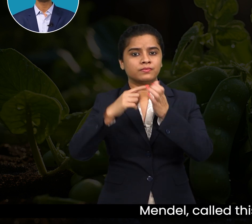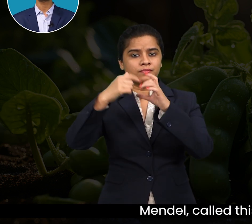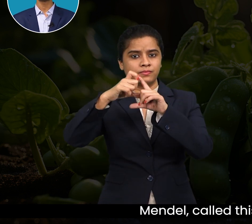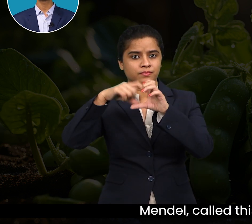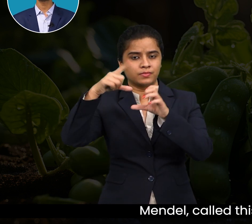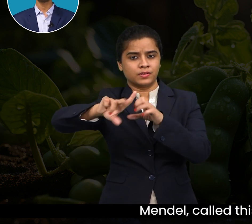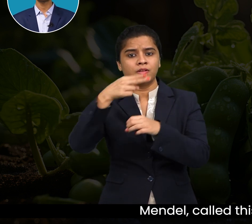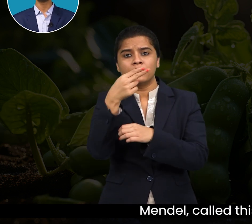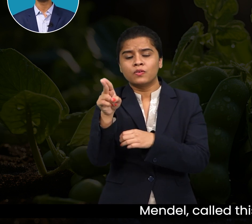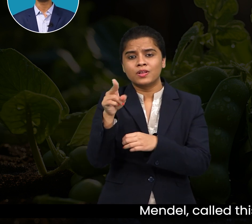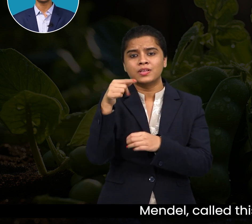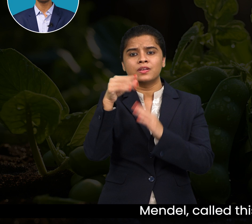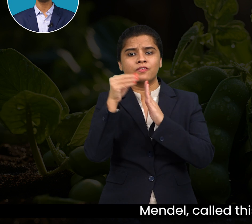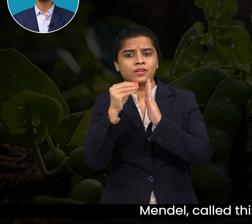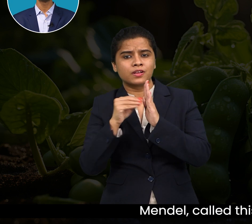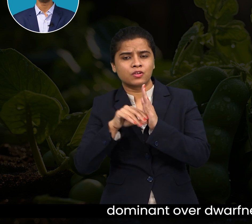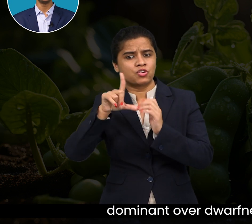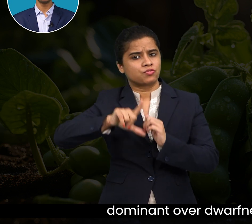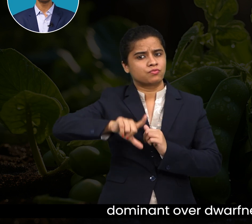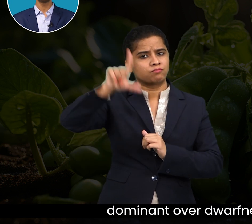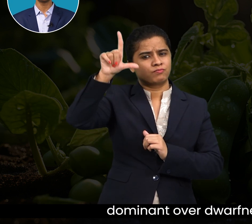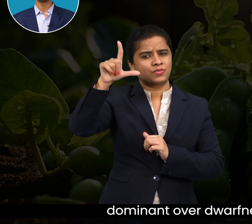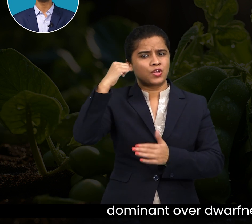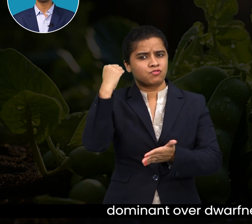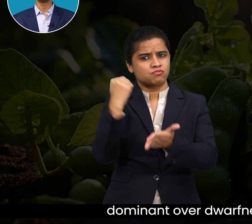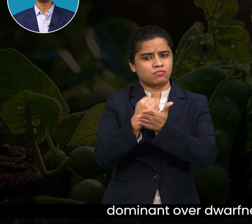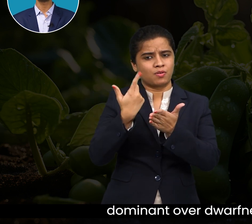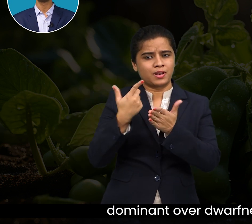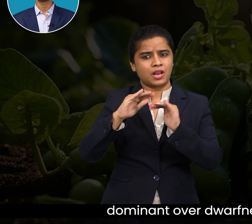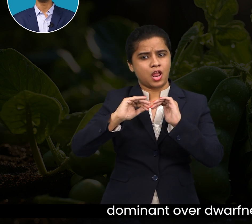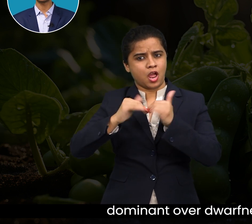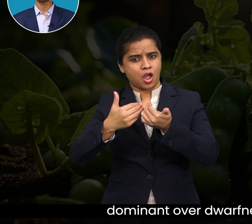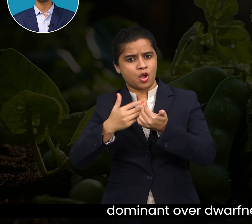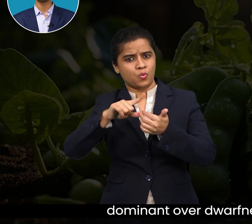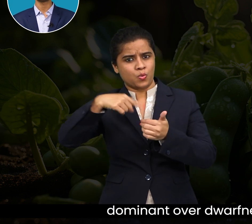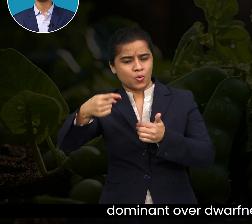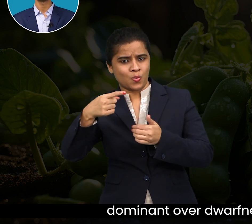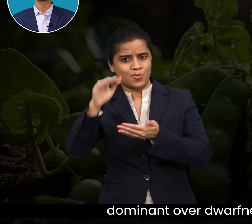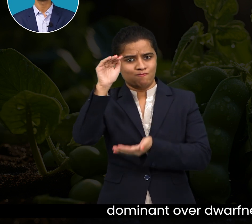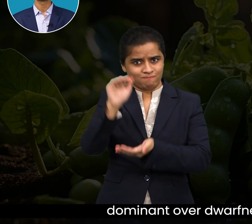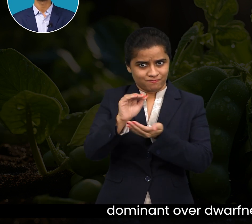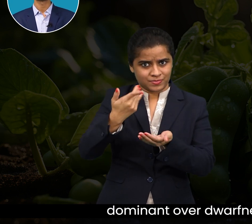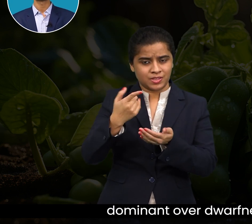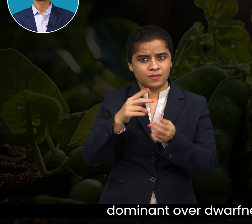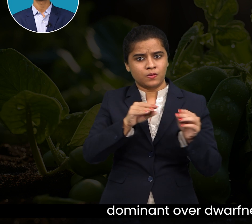Mendel called this factor for tallness dominant over dwarfness, the recessive factor.